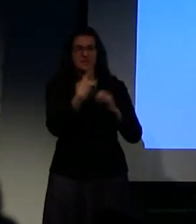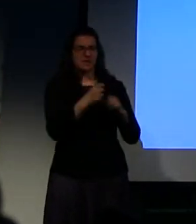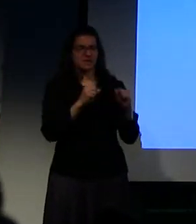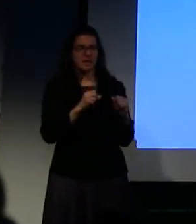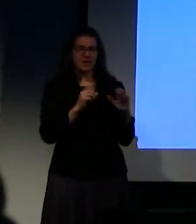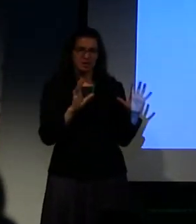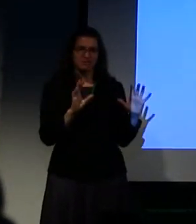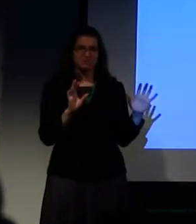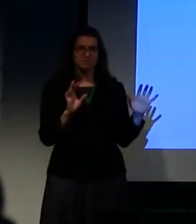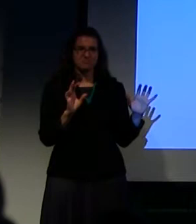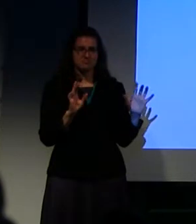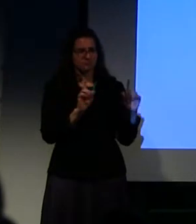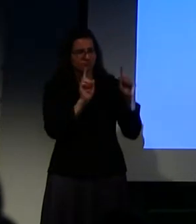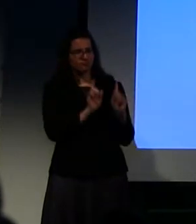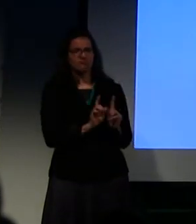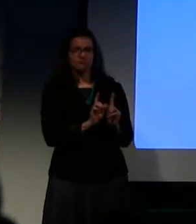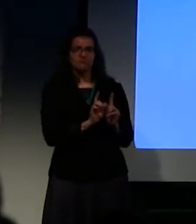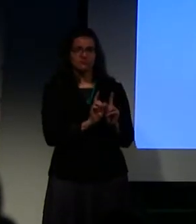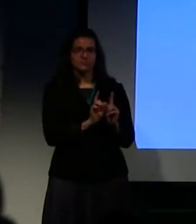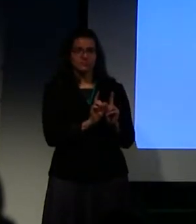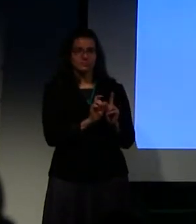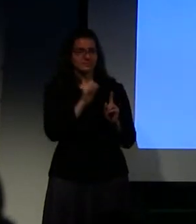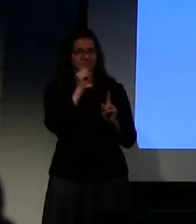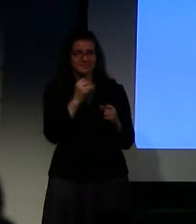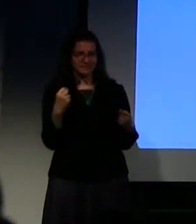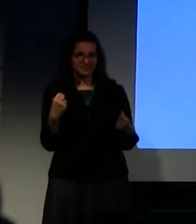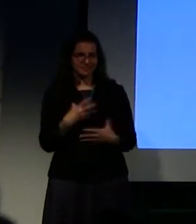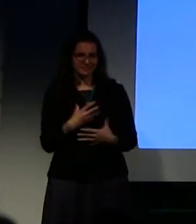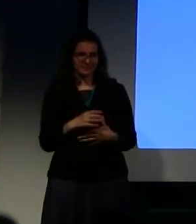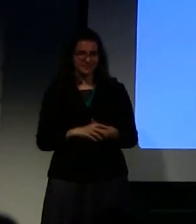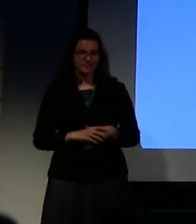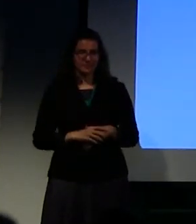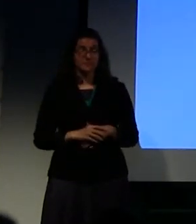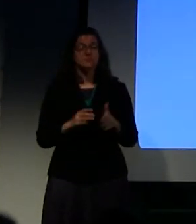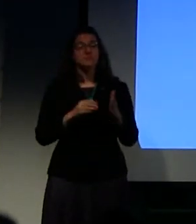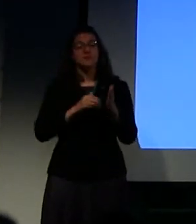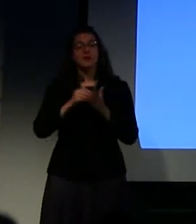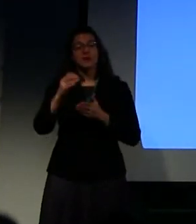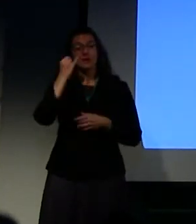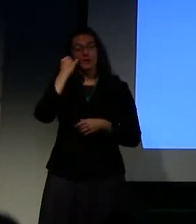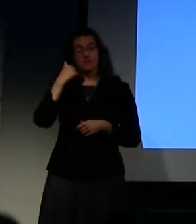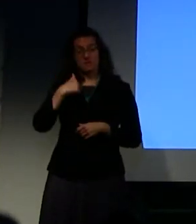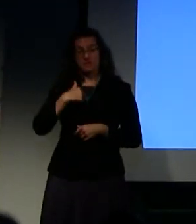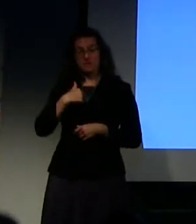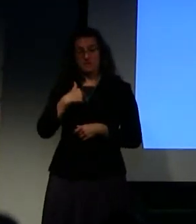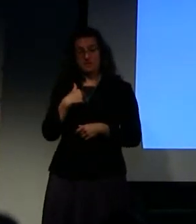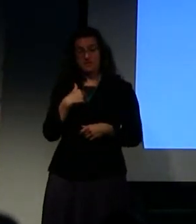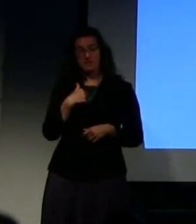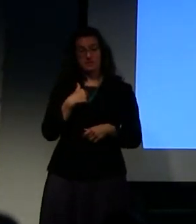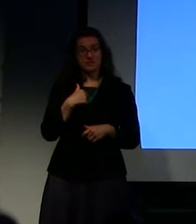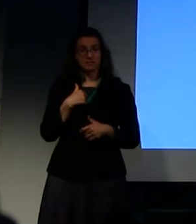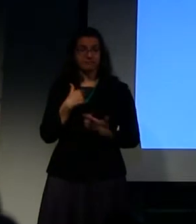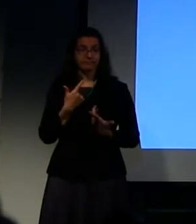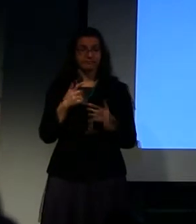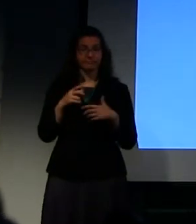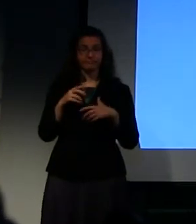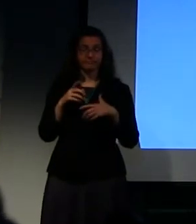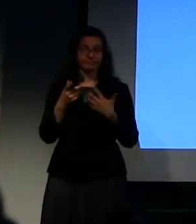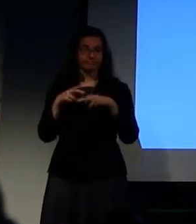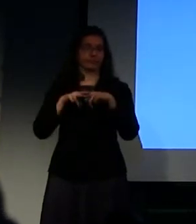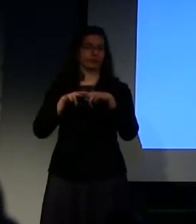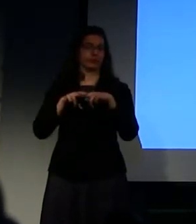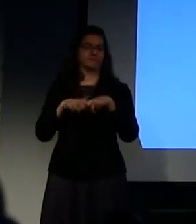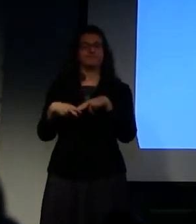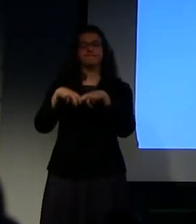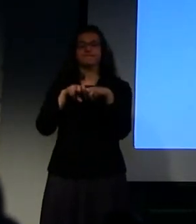other and not be afraid. A lot of times if I'm on the train, somebody's clearly agitated